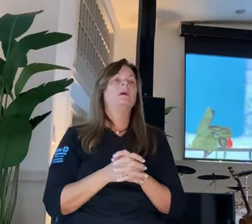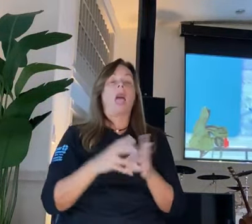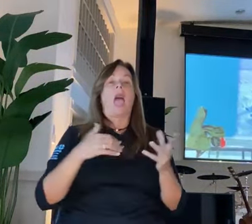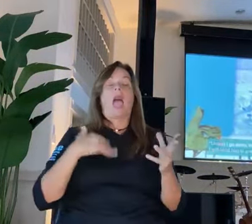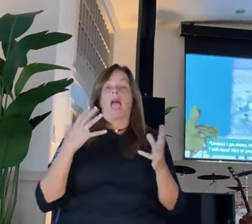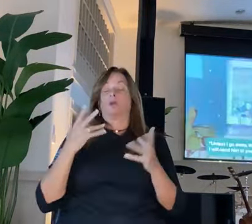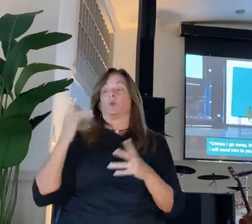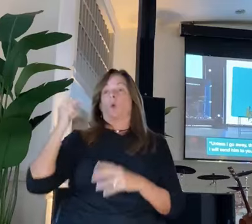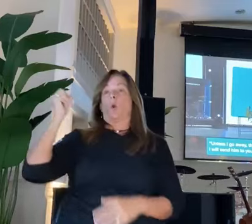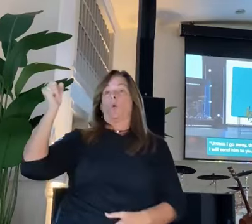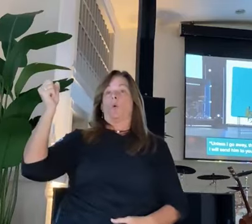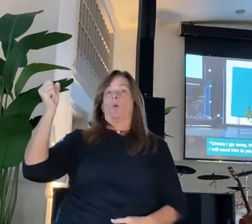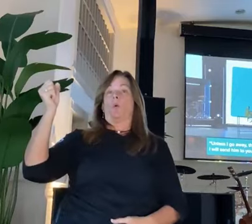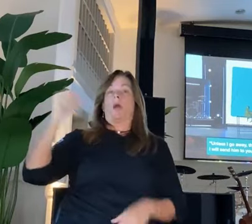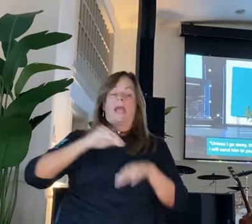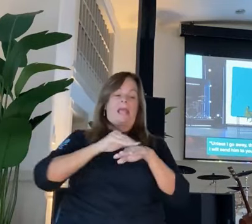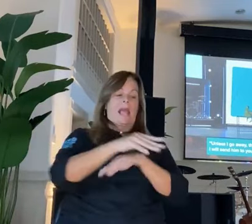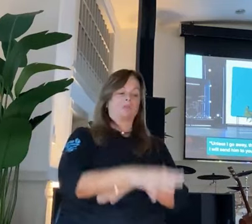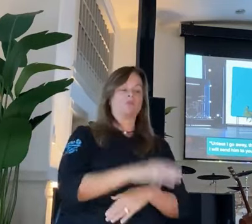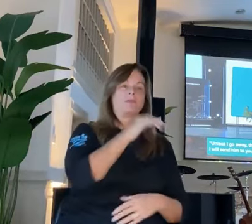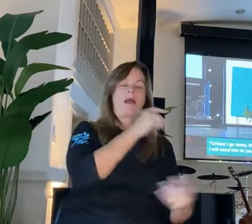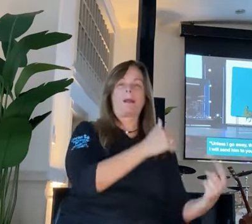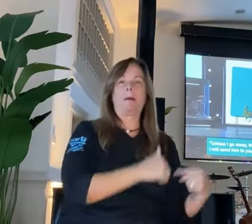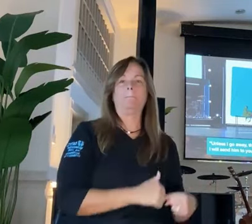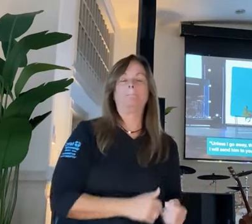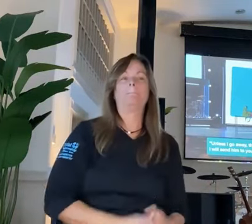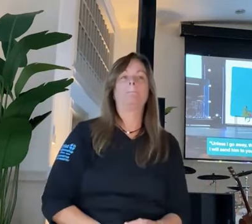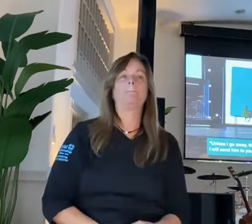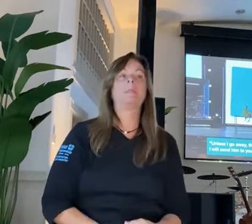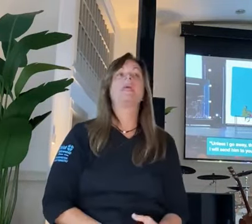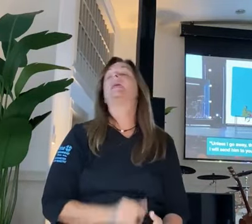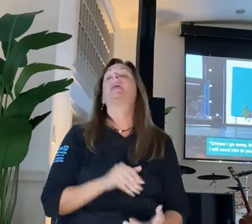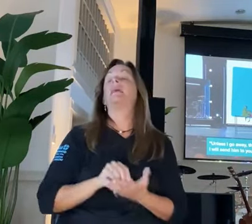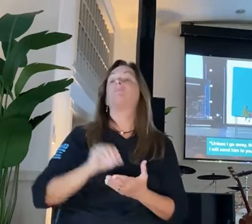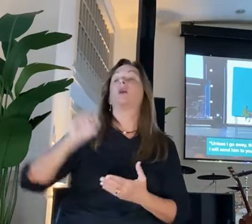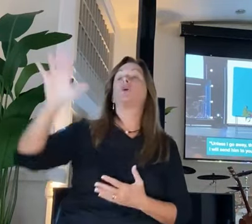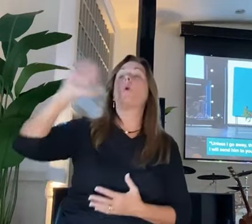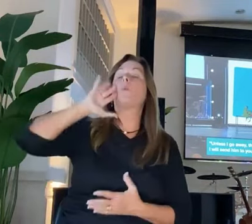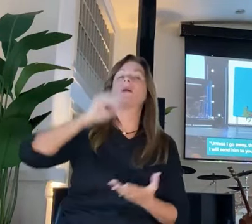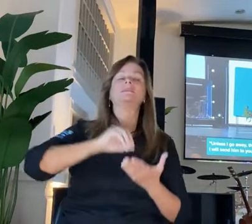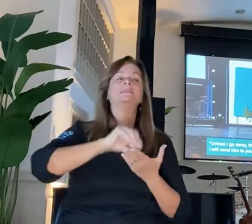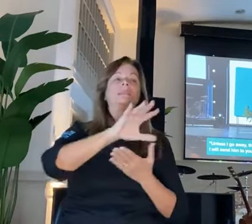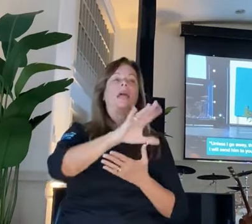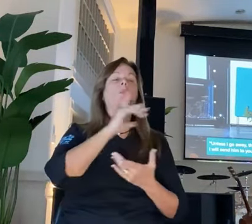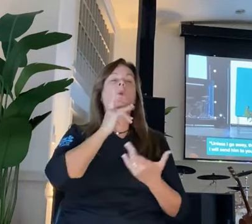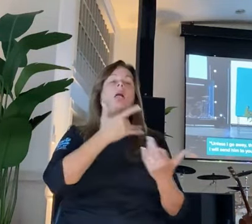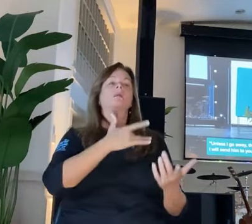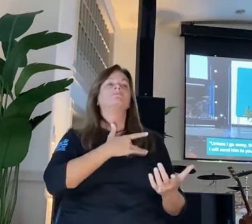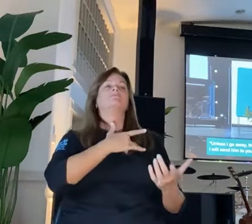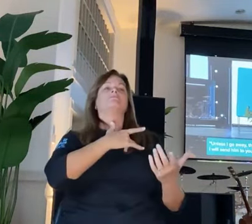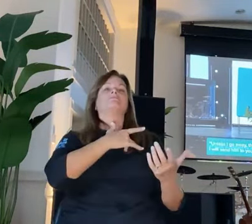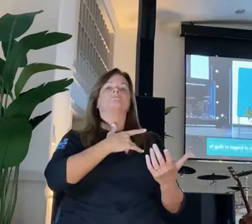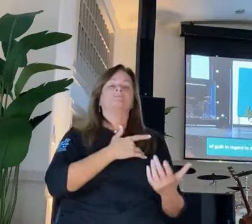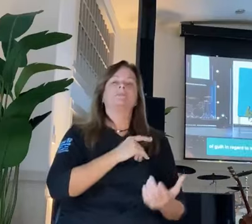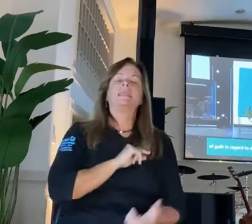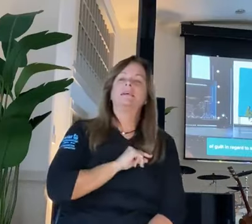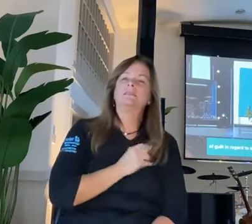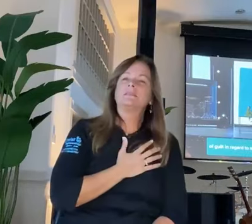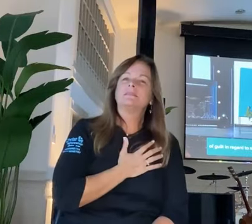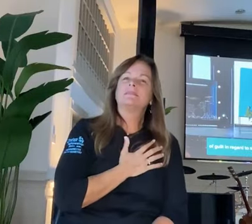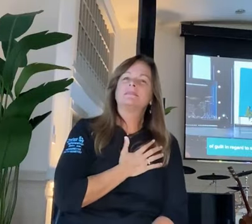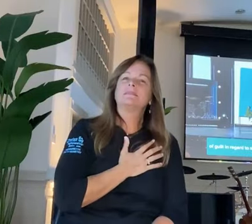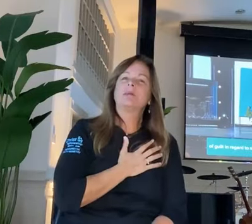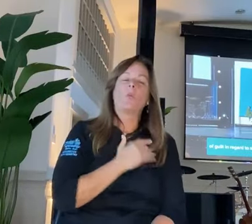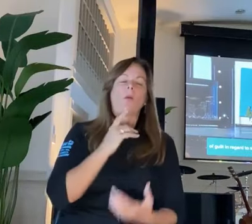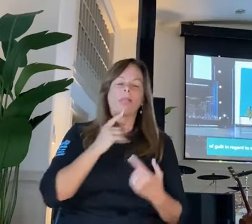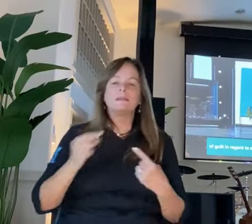unless I go away, the counselor will not come to you. But if I go, I'll send him to you. And when he comes, he'll convict the world of guilt in